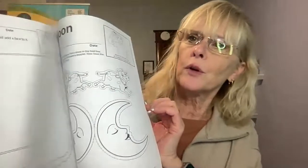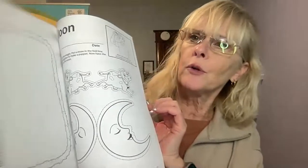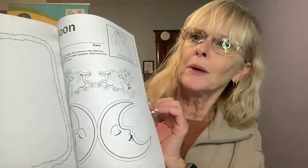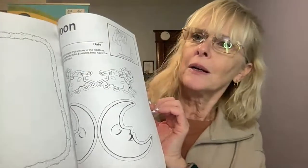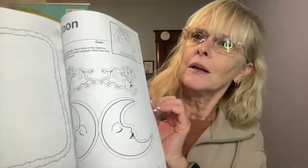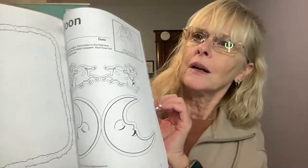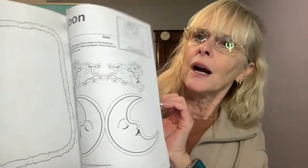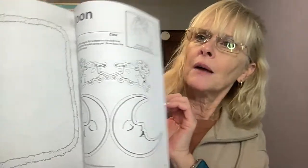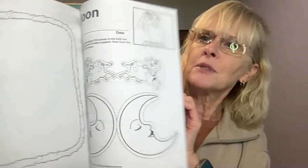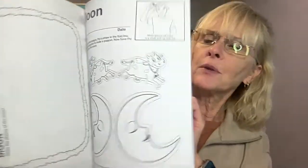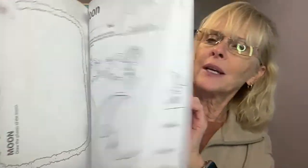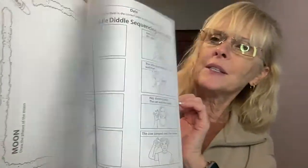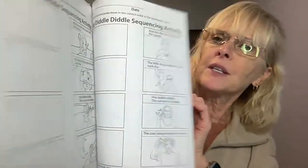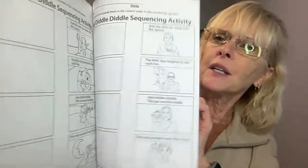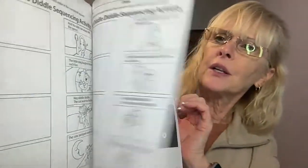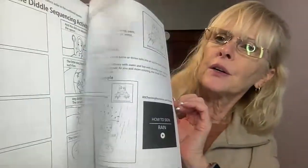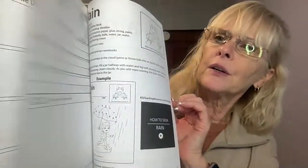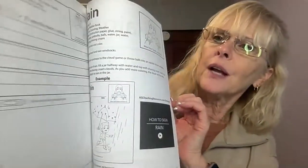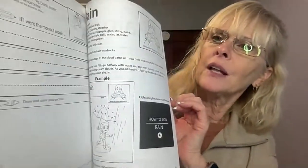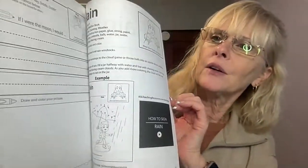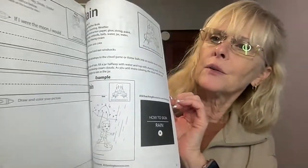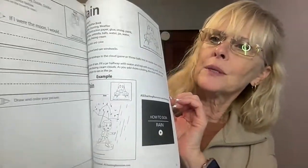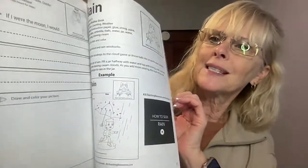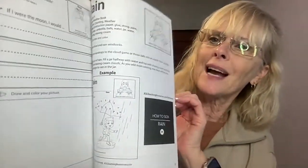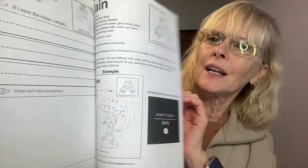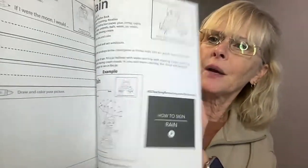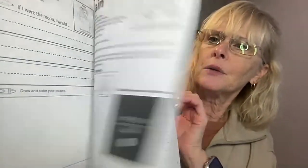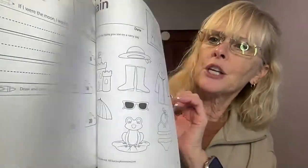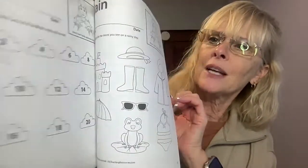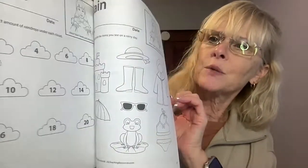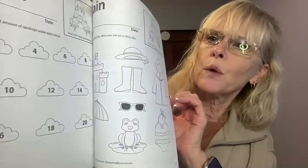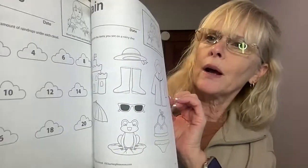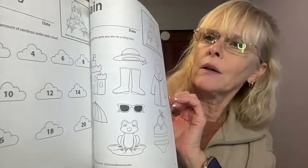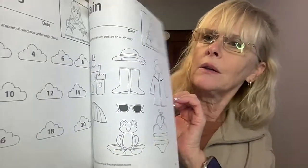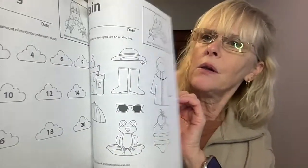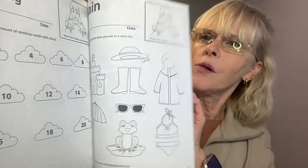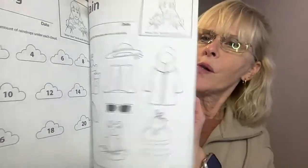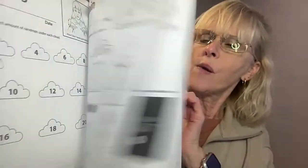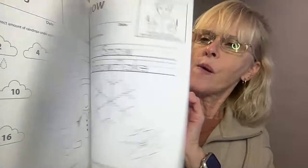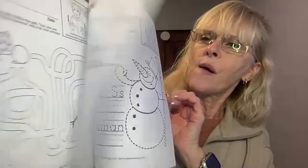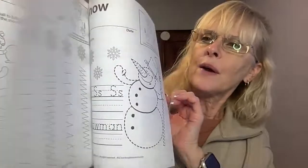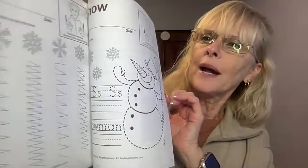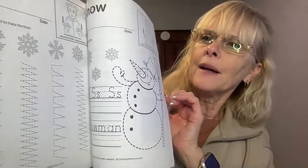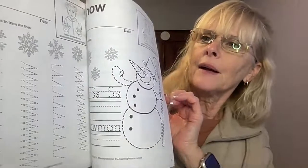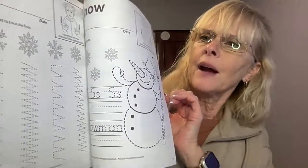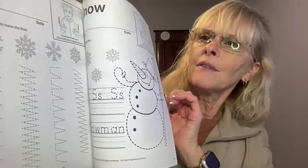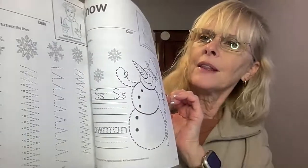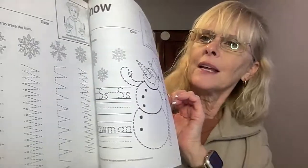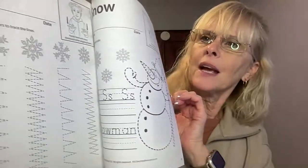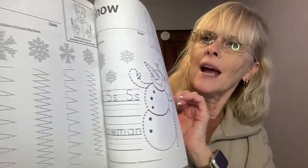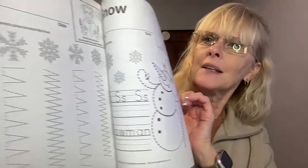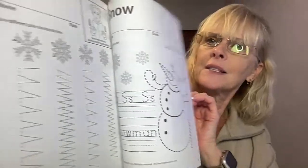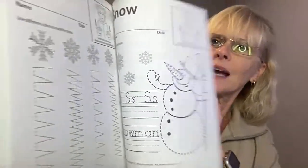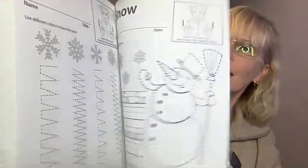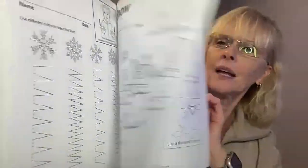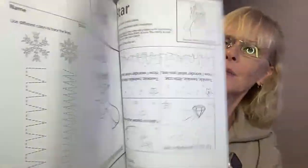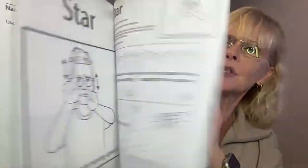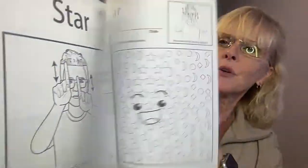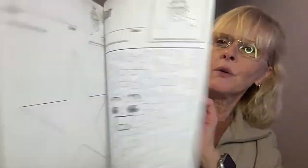room so kids can learn and learn with sign language as well. Okay, everything has sign language on